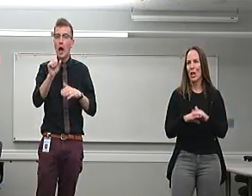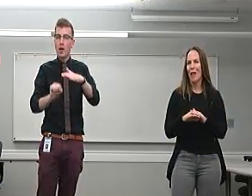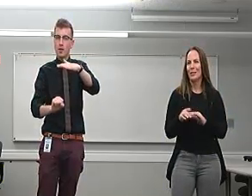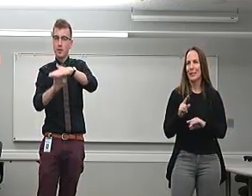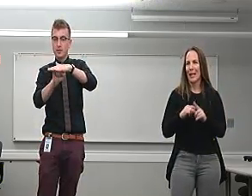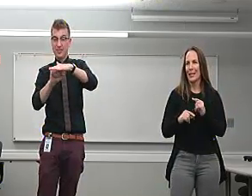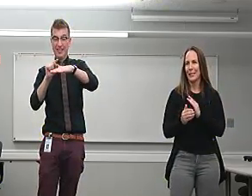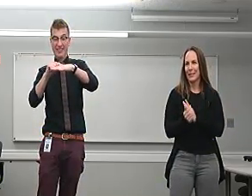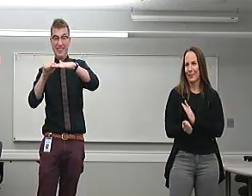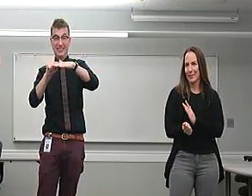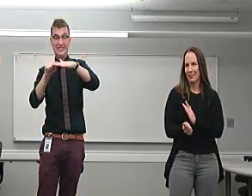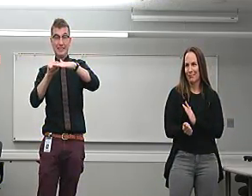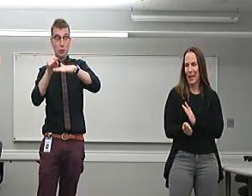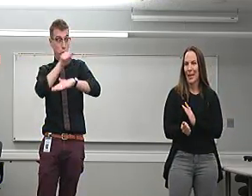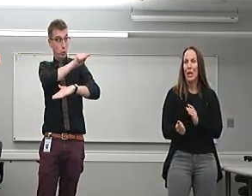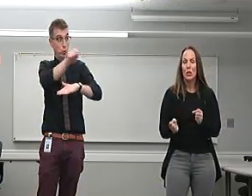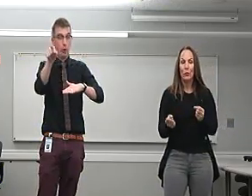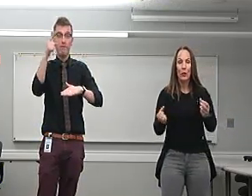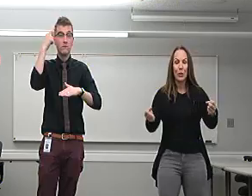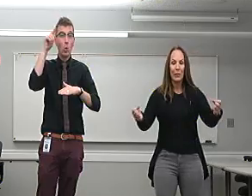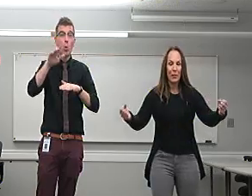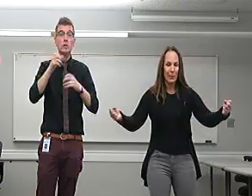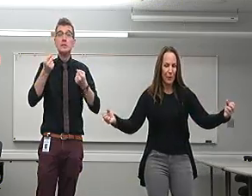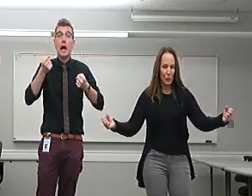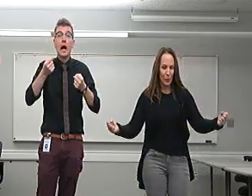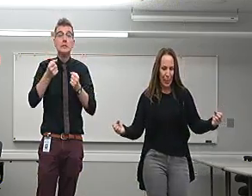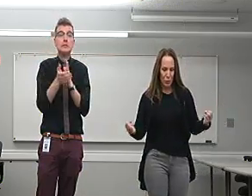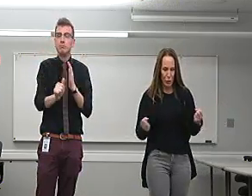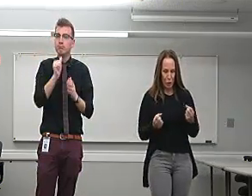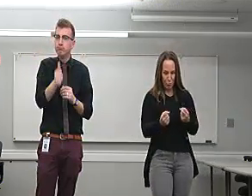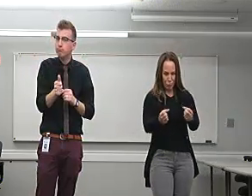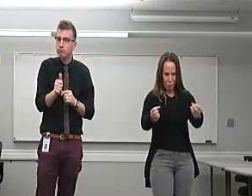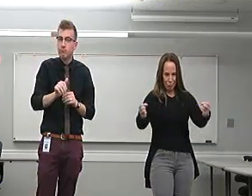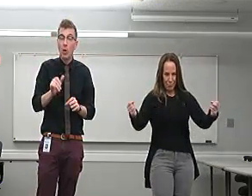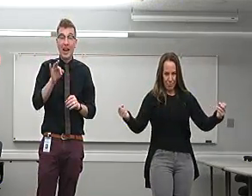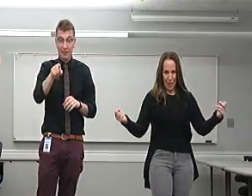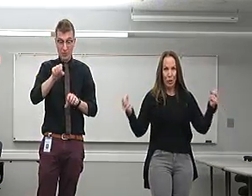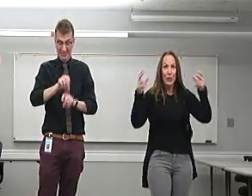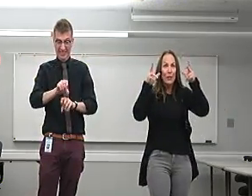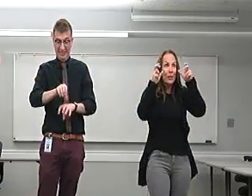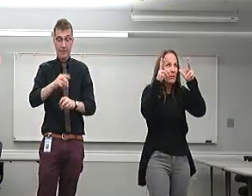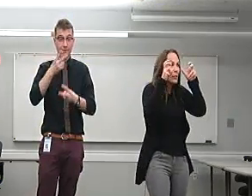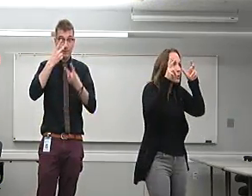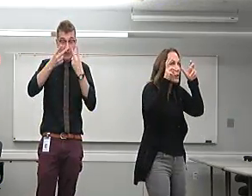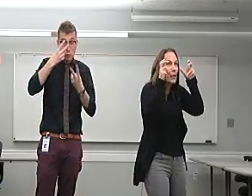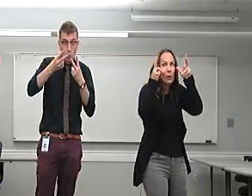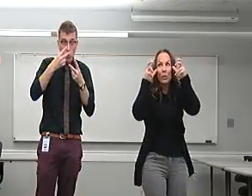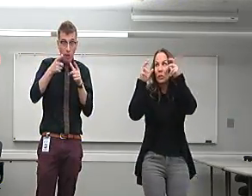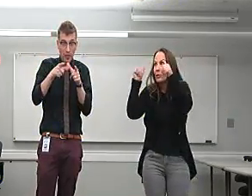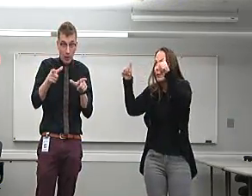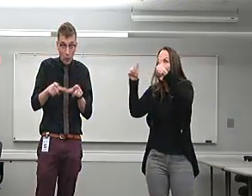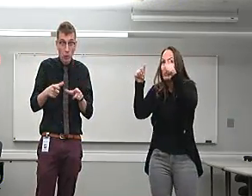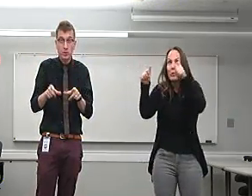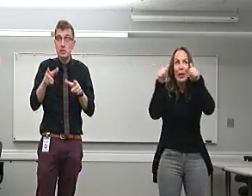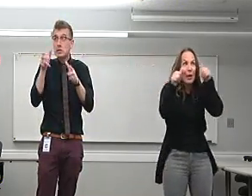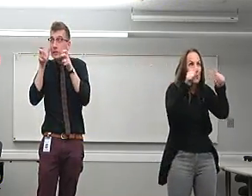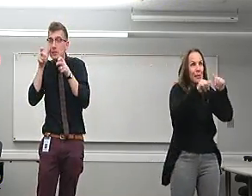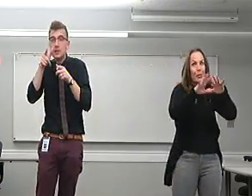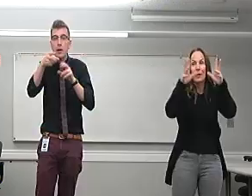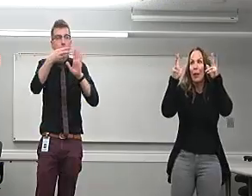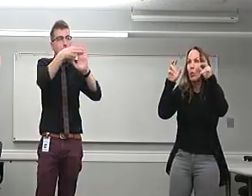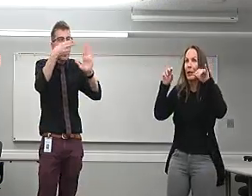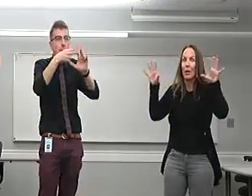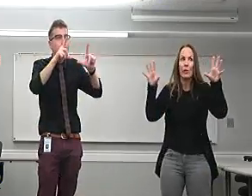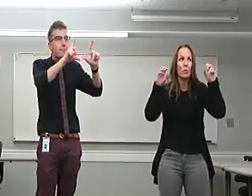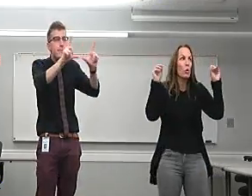skills, okay? So if you're giving them visual language, and you're giving them visual language, and you labeled your house, and they go, there's more